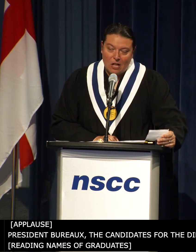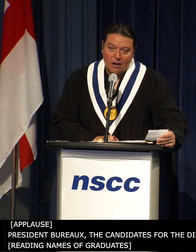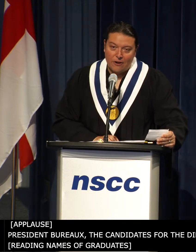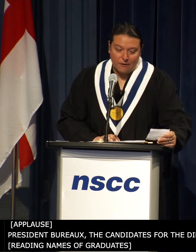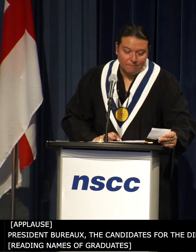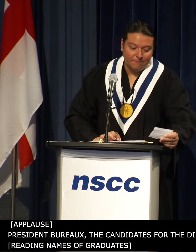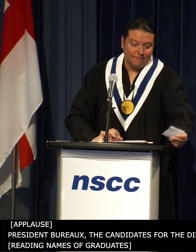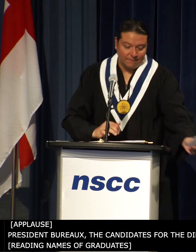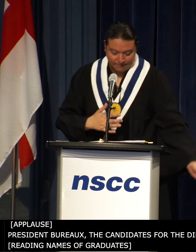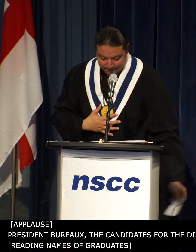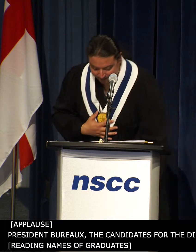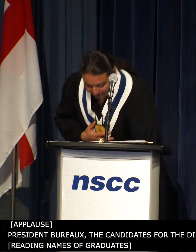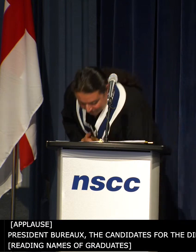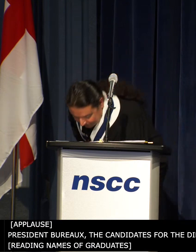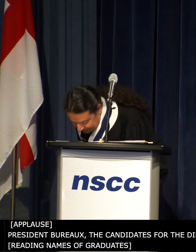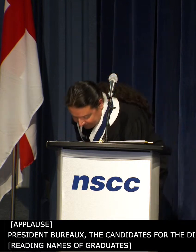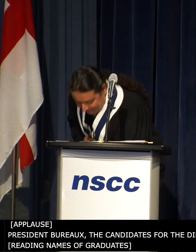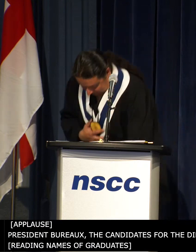Bradley Lockyer.